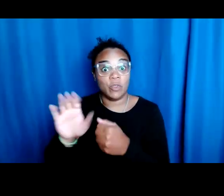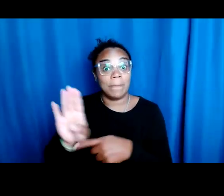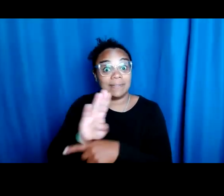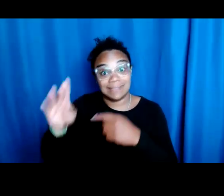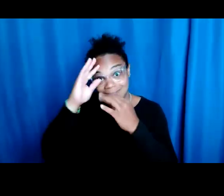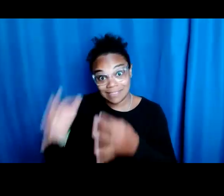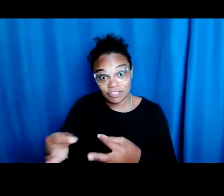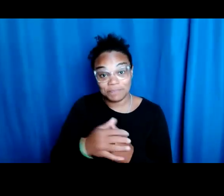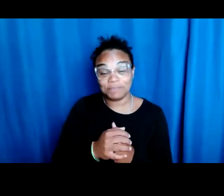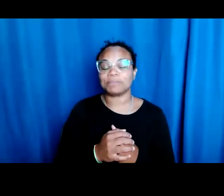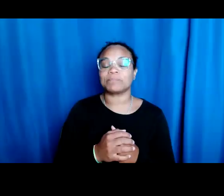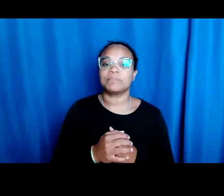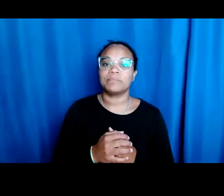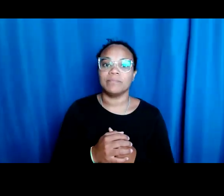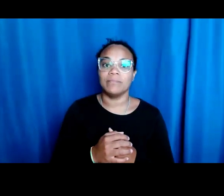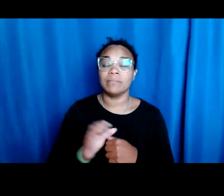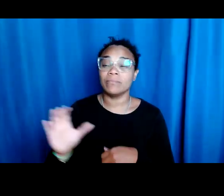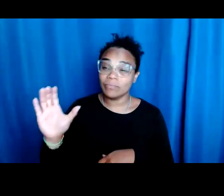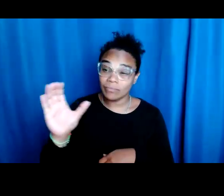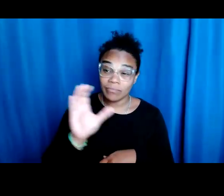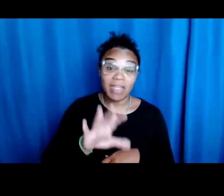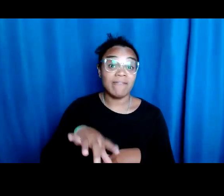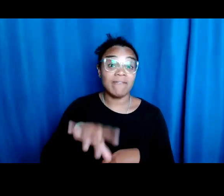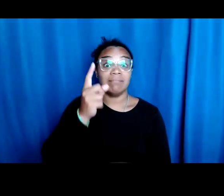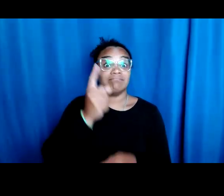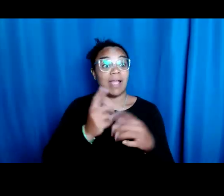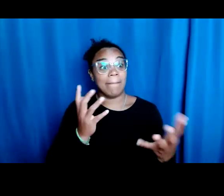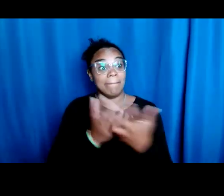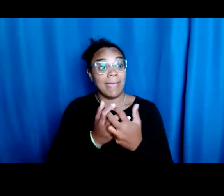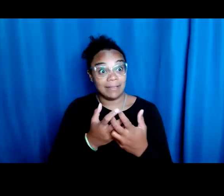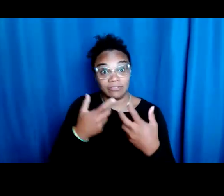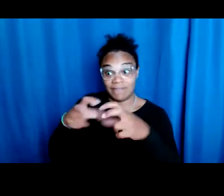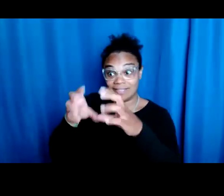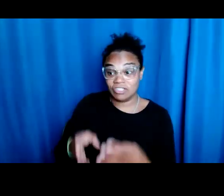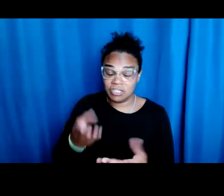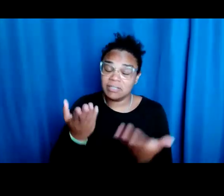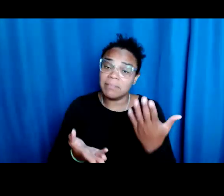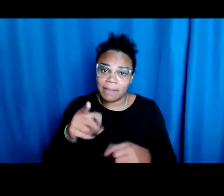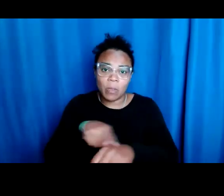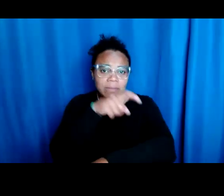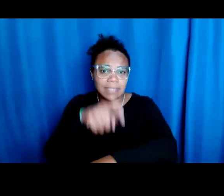investor can take a long time, because most investors, they're